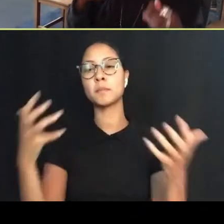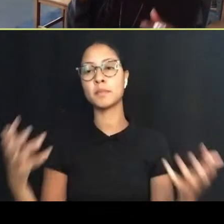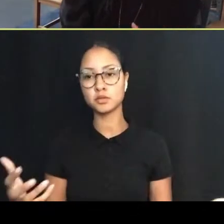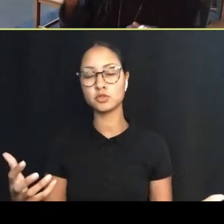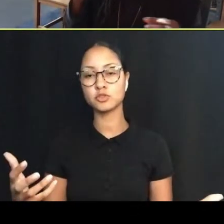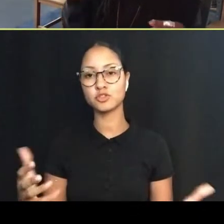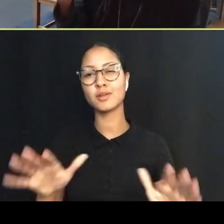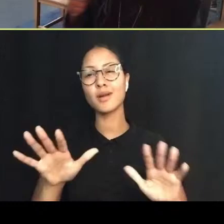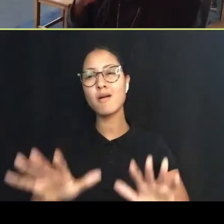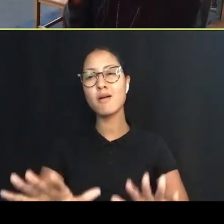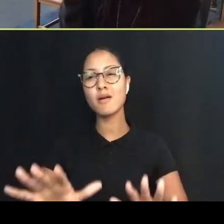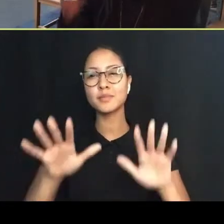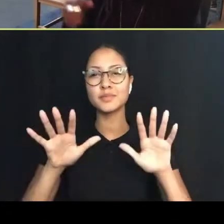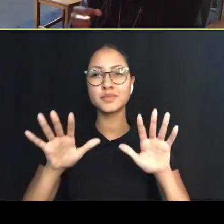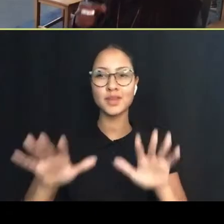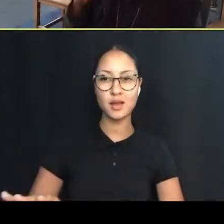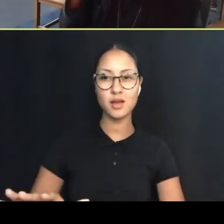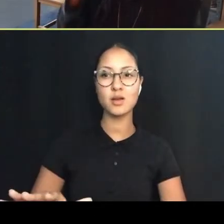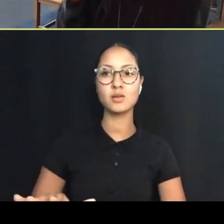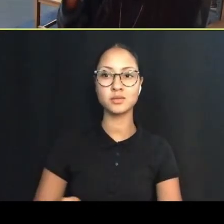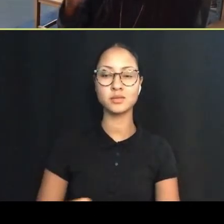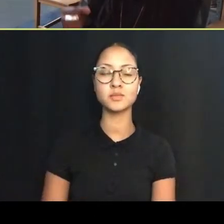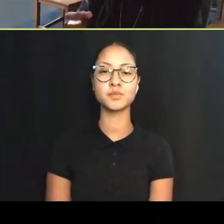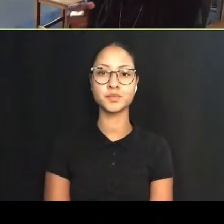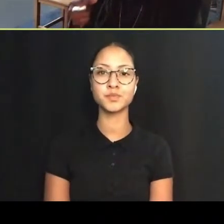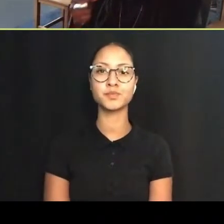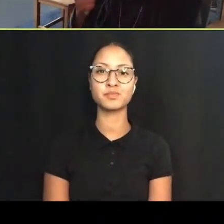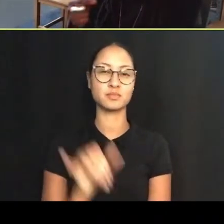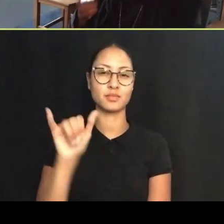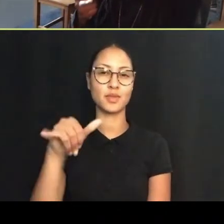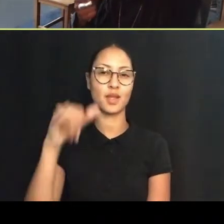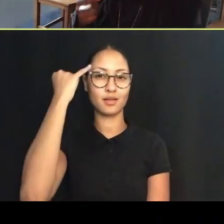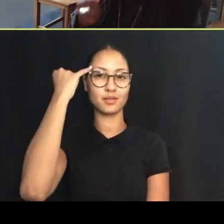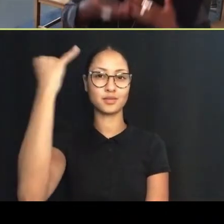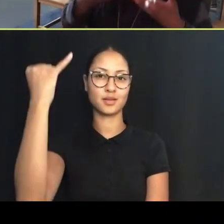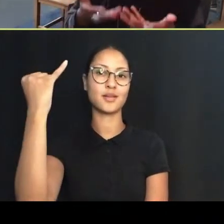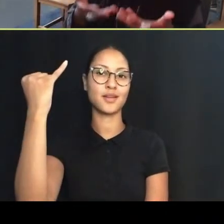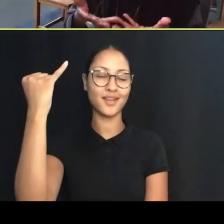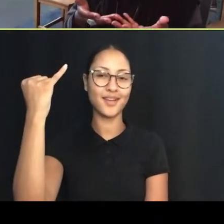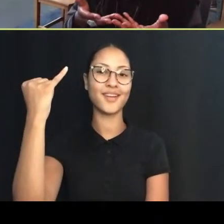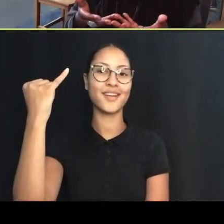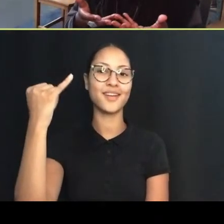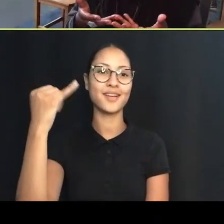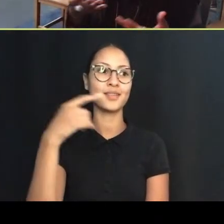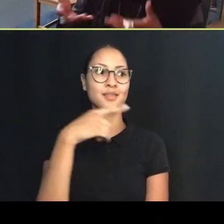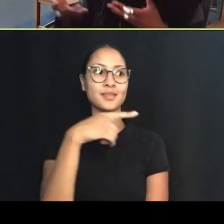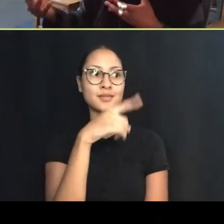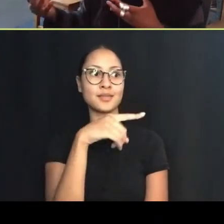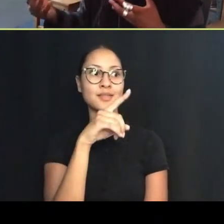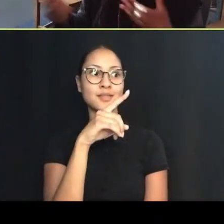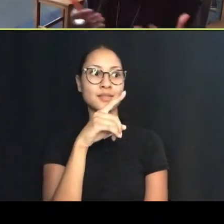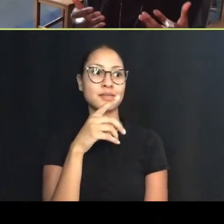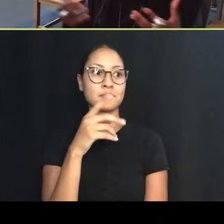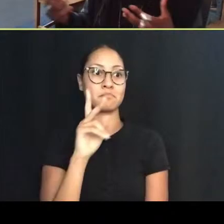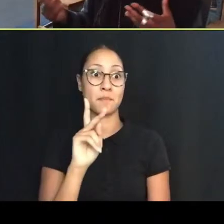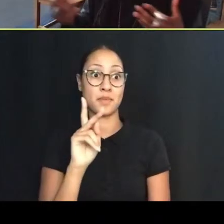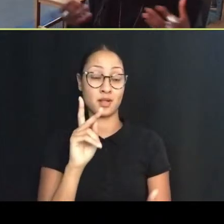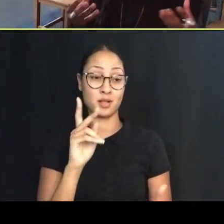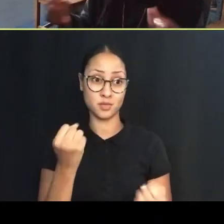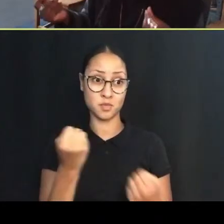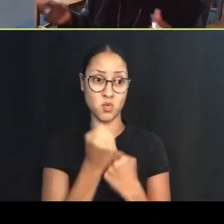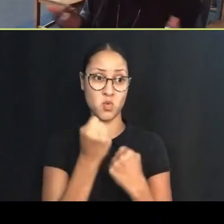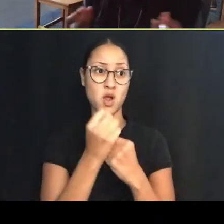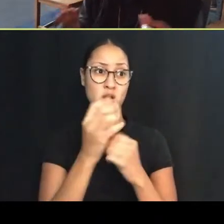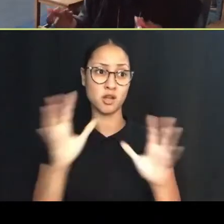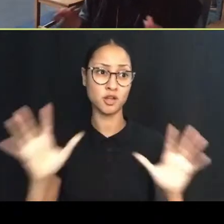that idea of like having a thing to both charge you, to support and charge you, but also to push back against, feels